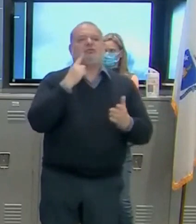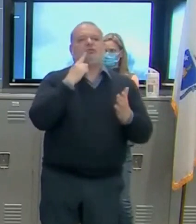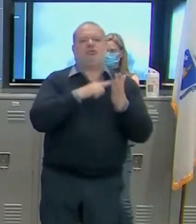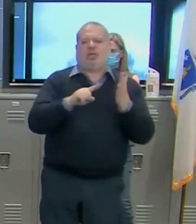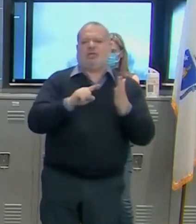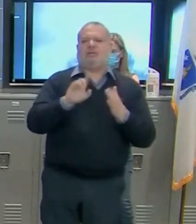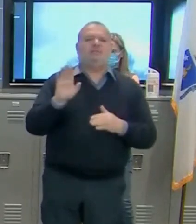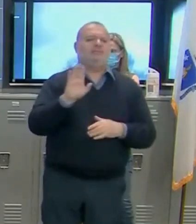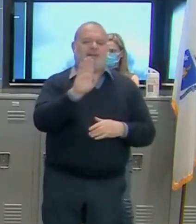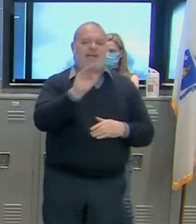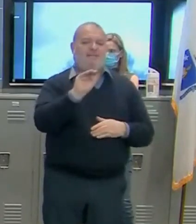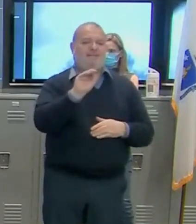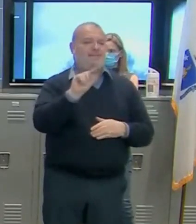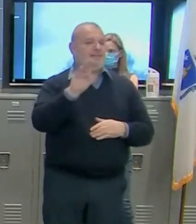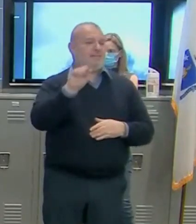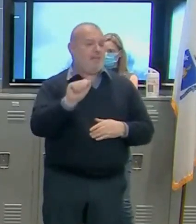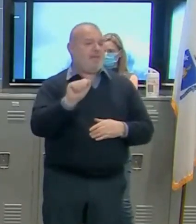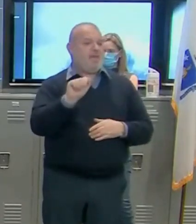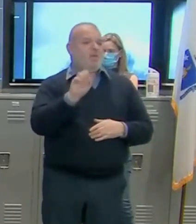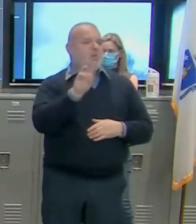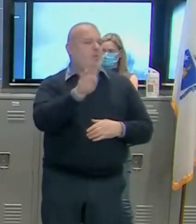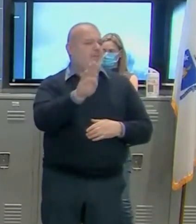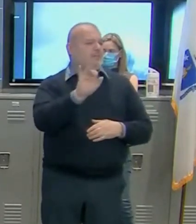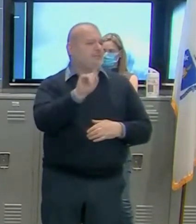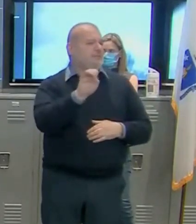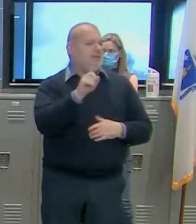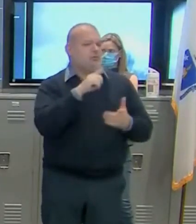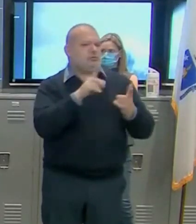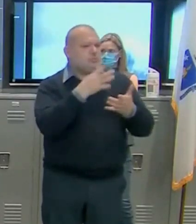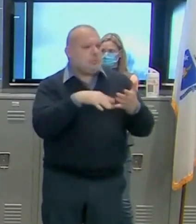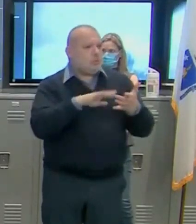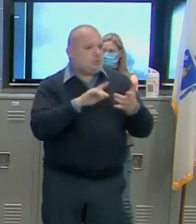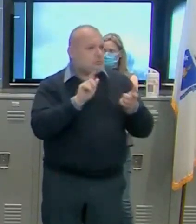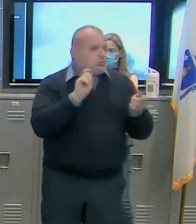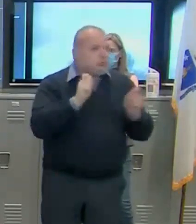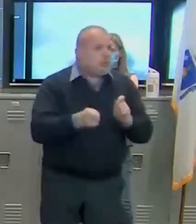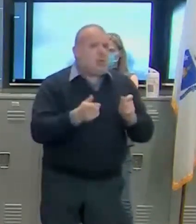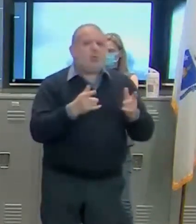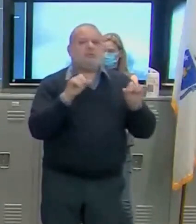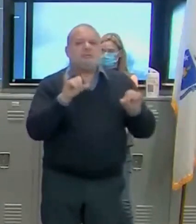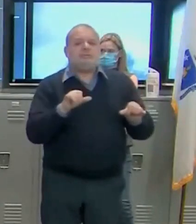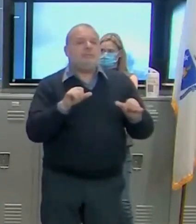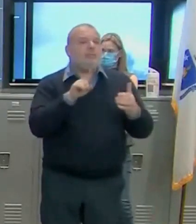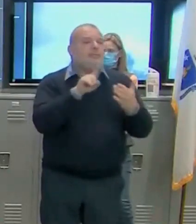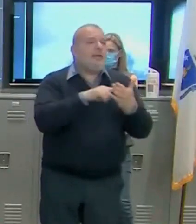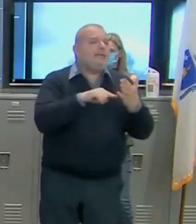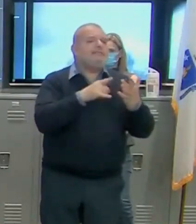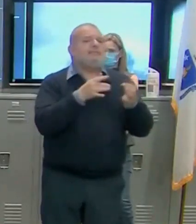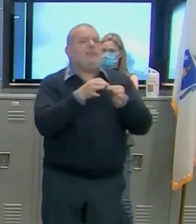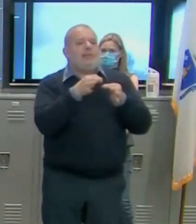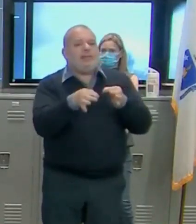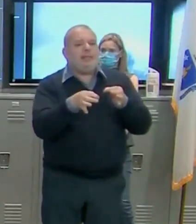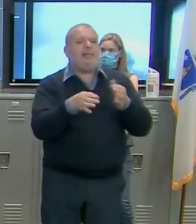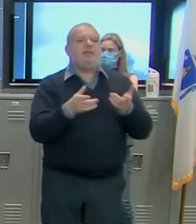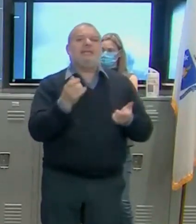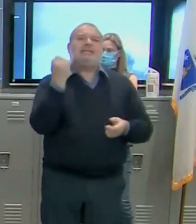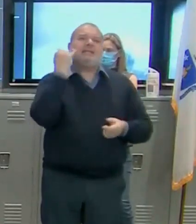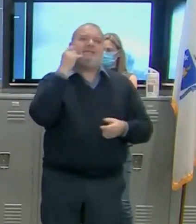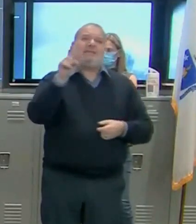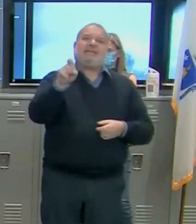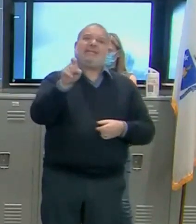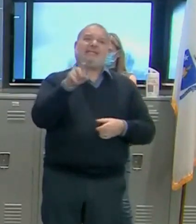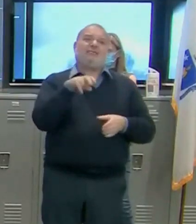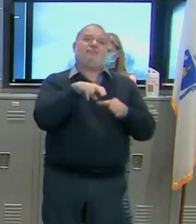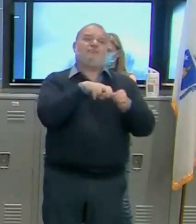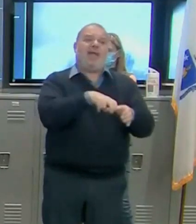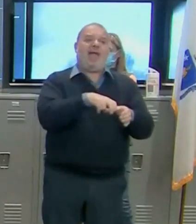information about schedule changes. Leave extra time for your journey and use caution when you are outside, as we are